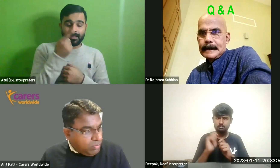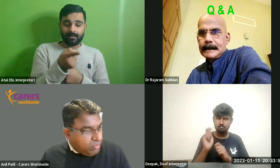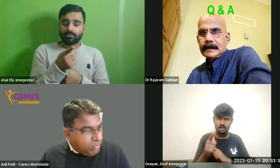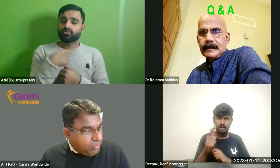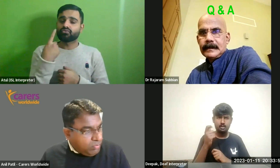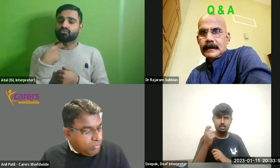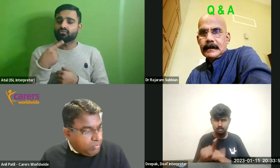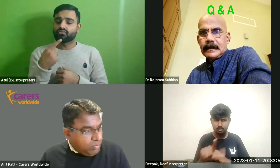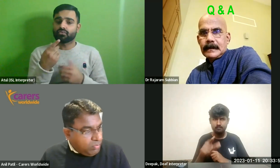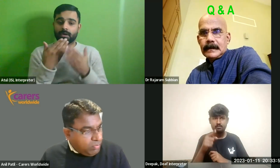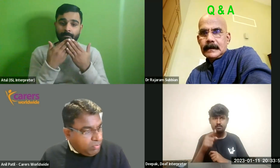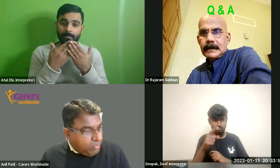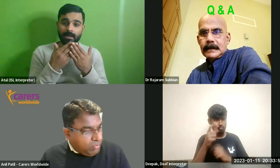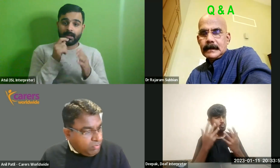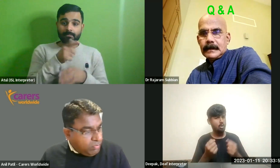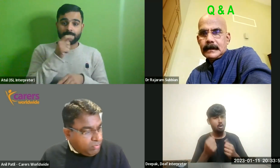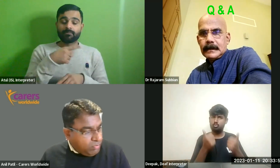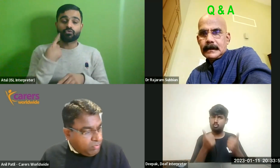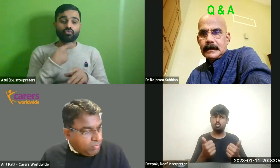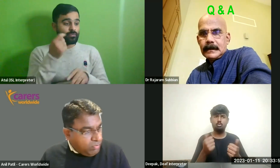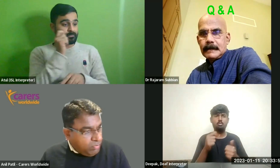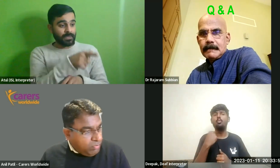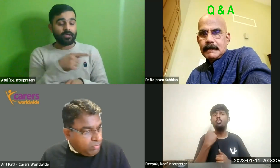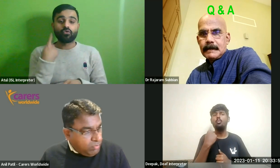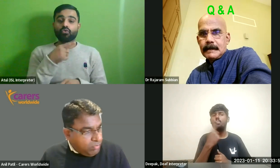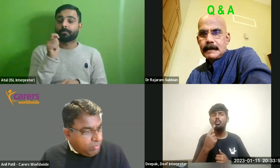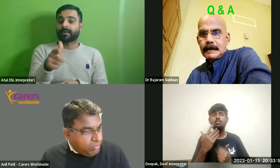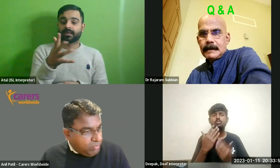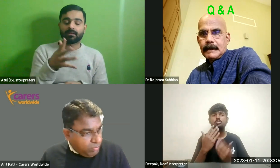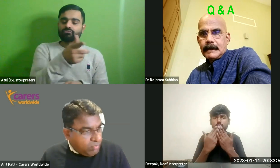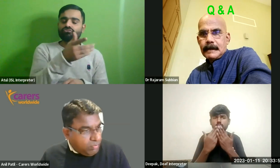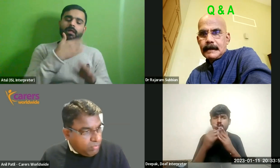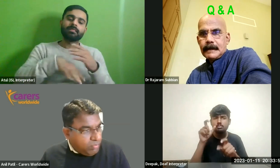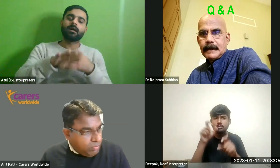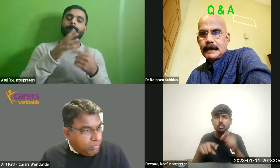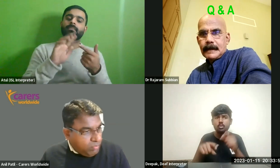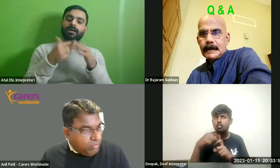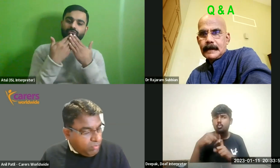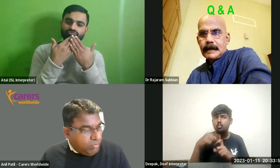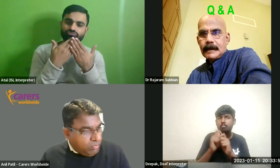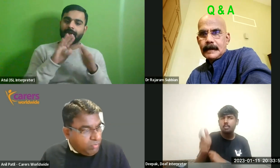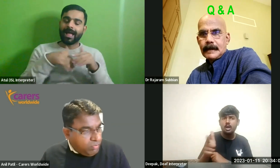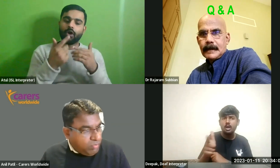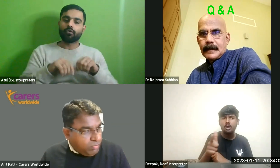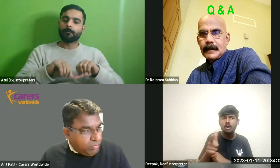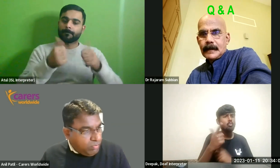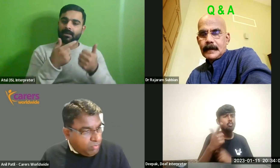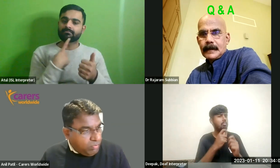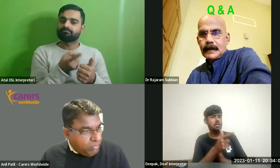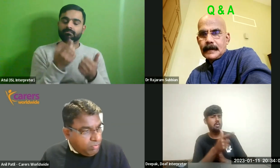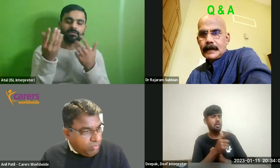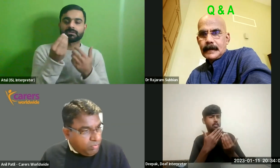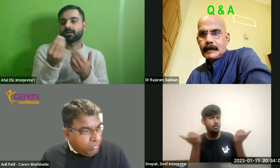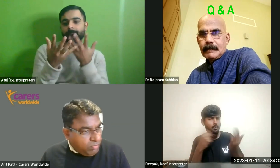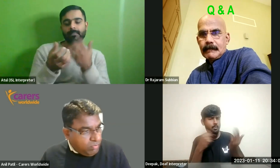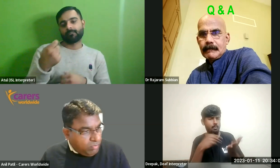who qualify for this allowance and what is the qualification? How do they qualify for someone to receive this